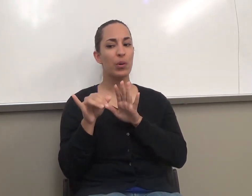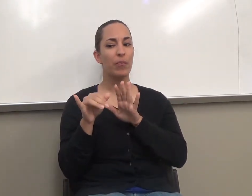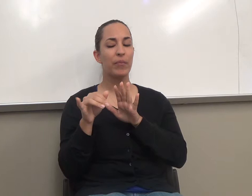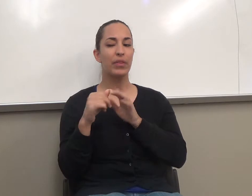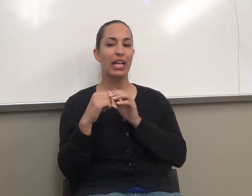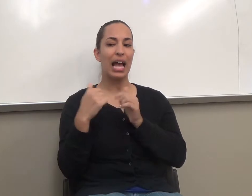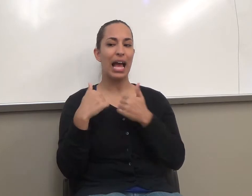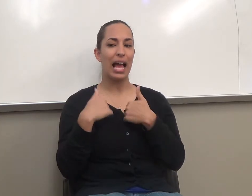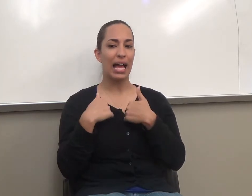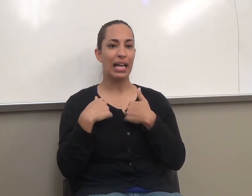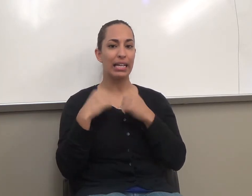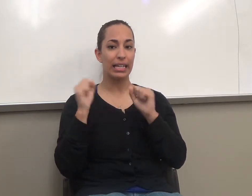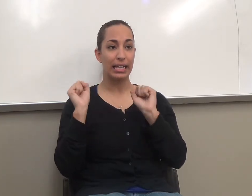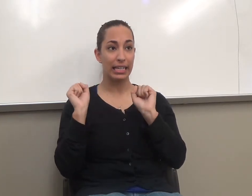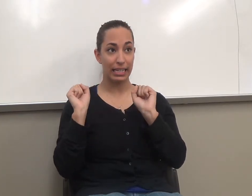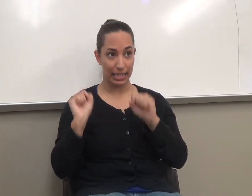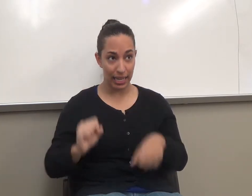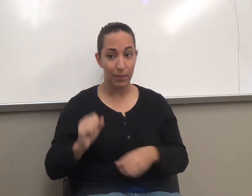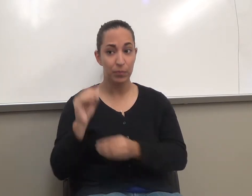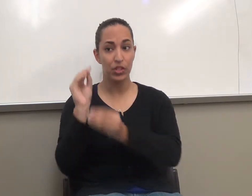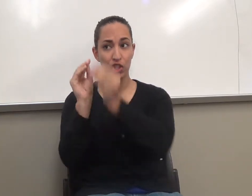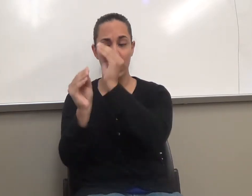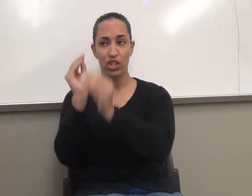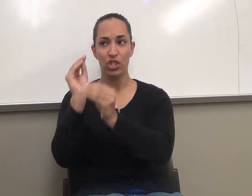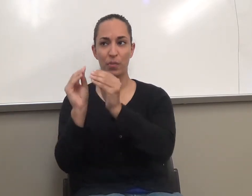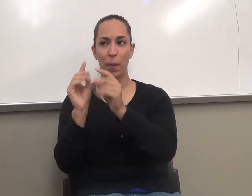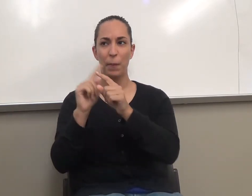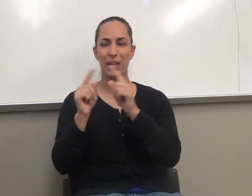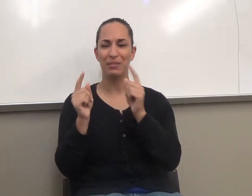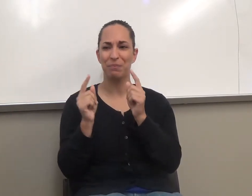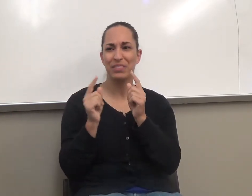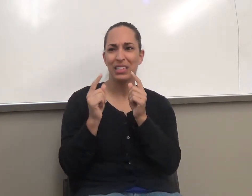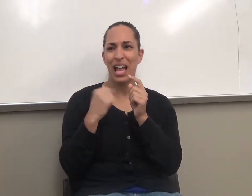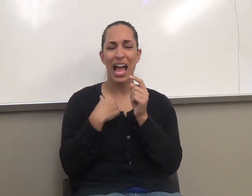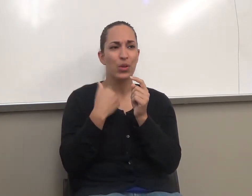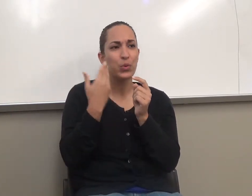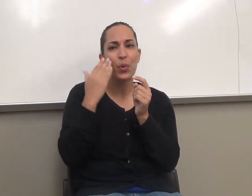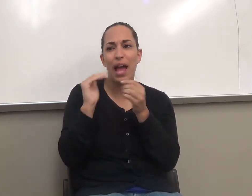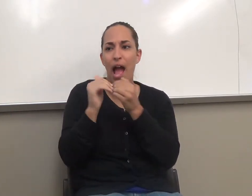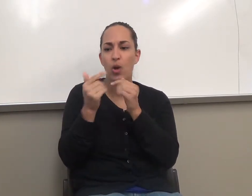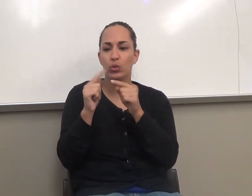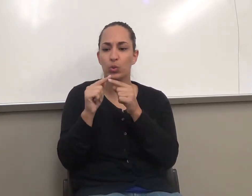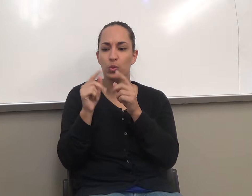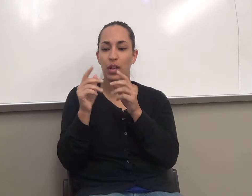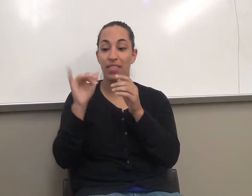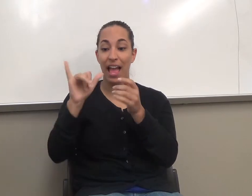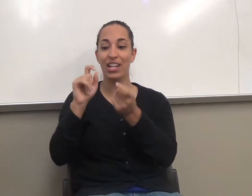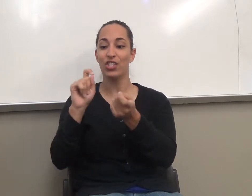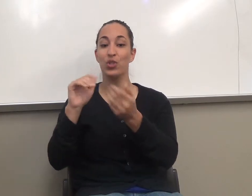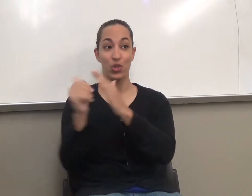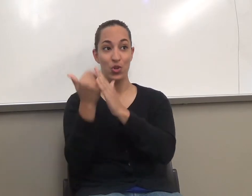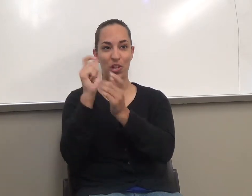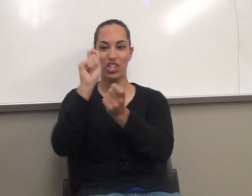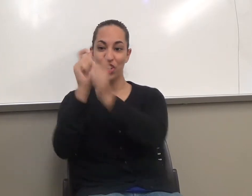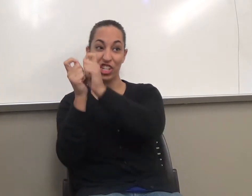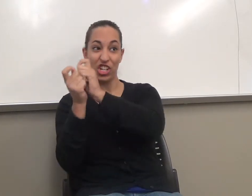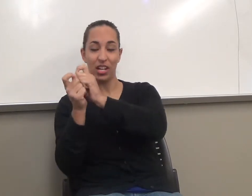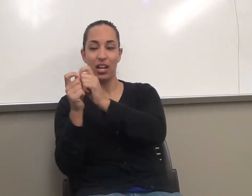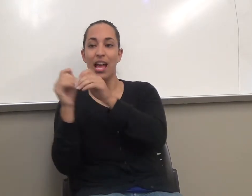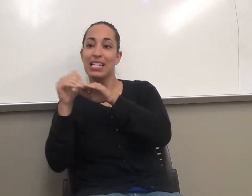I can make changes to the paper, but I don't see how to send that changed paper back to you. I think I may need to